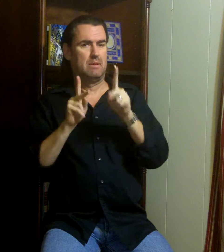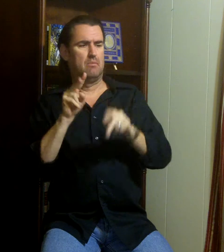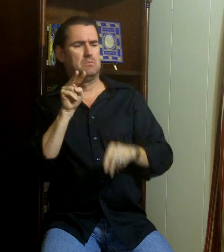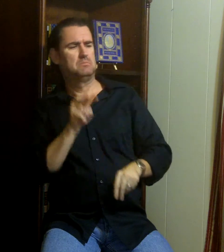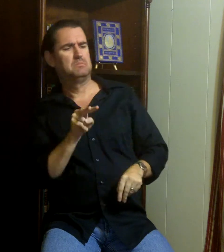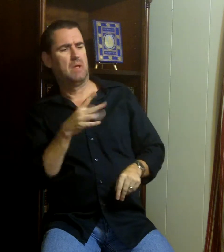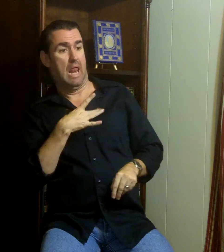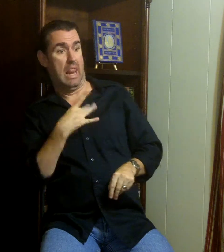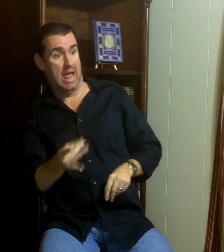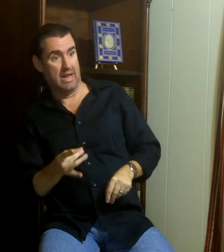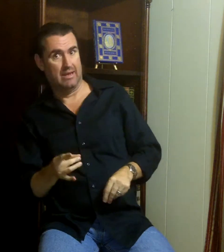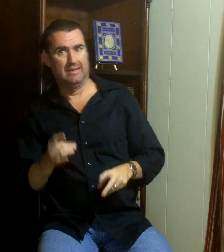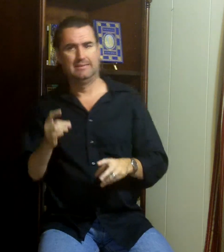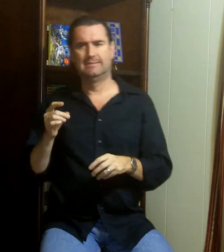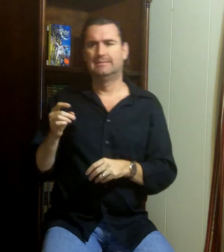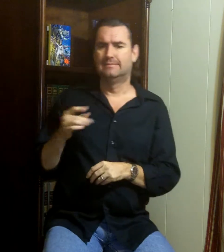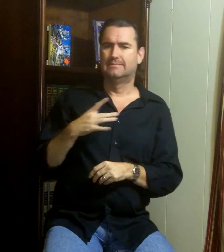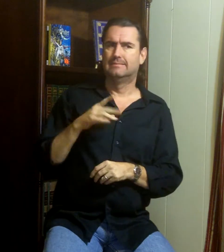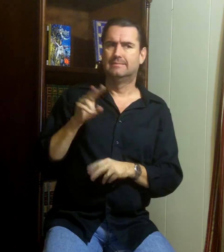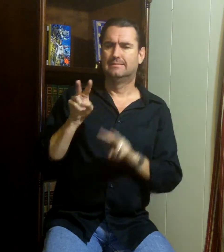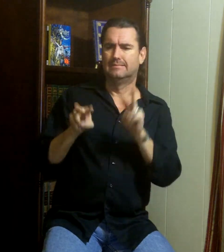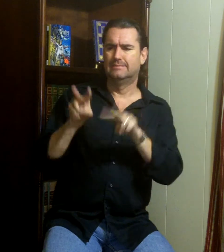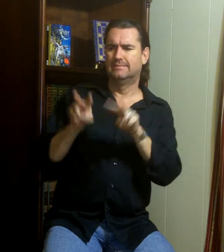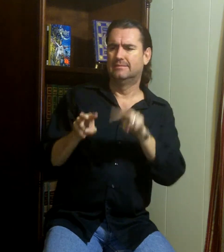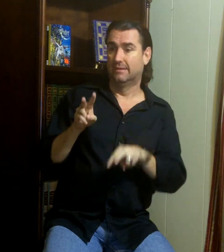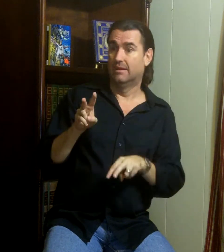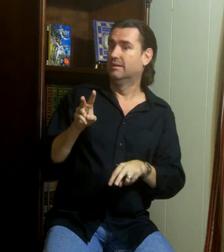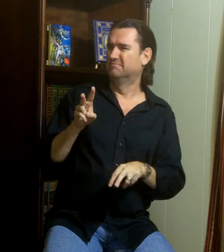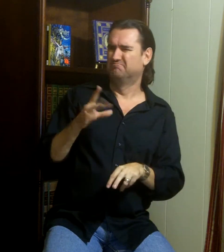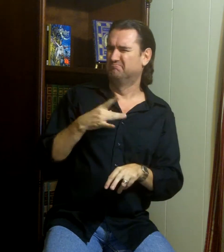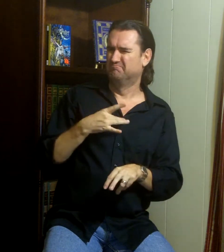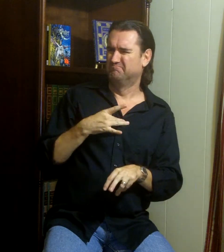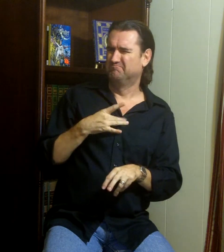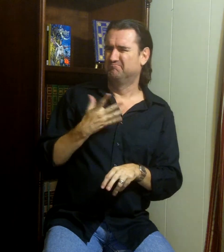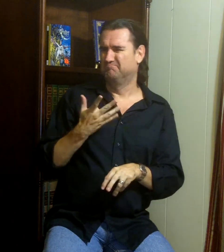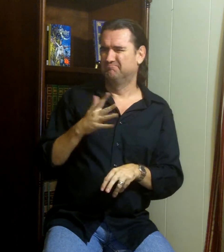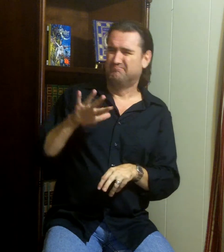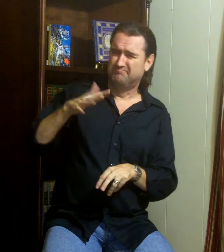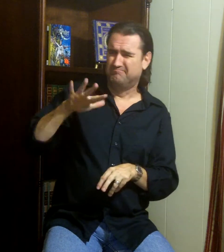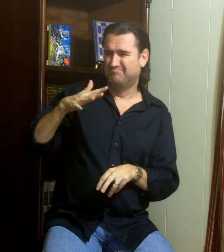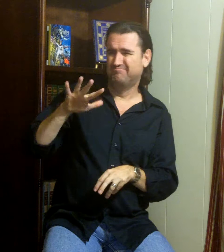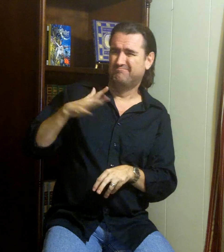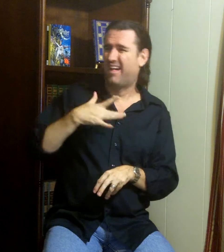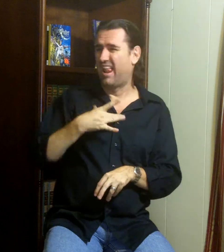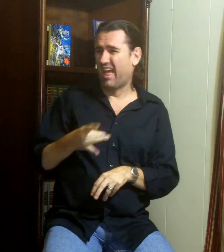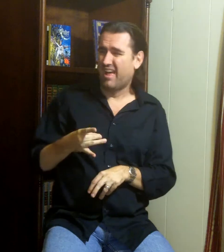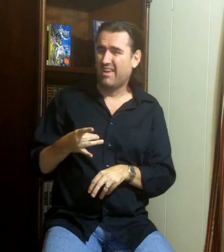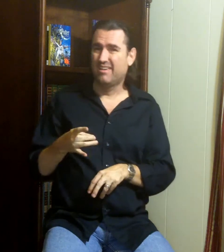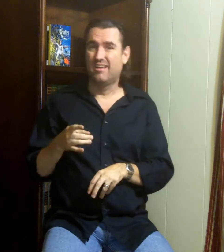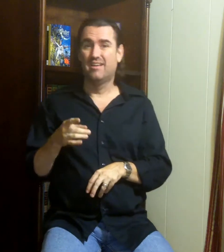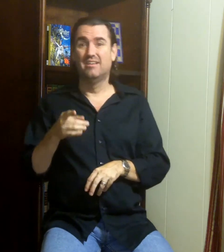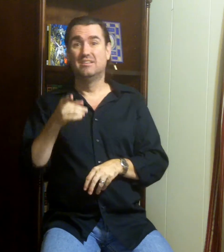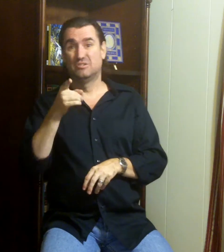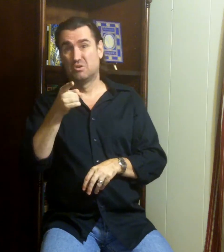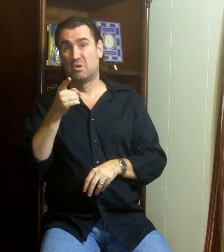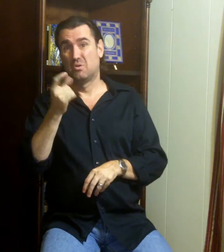you. Sometimes you might see one rater really like something that you did, and another rater be sort of so-so